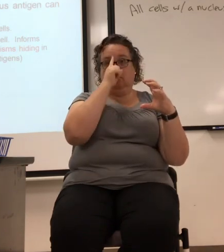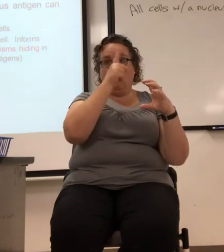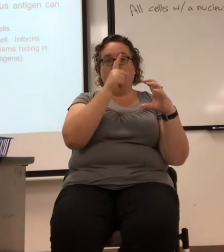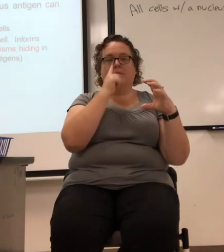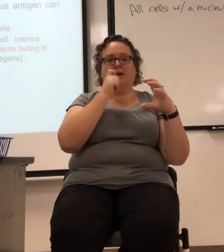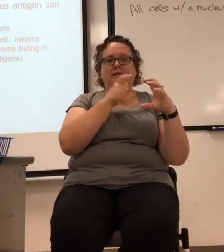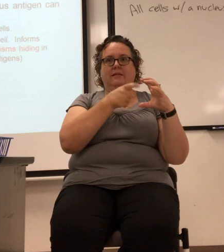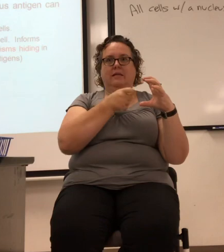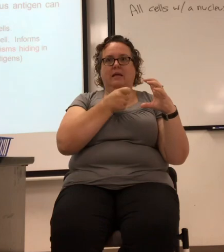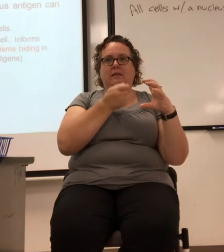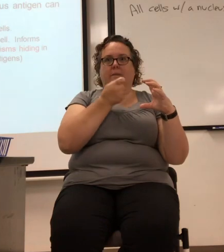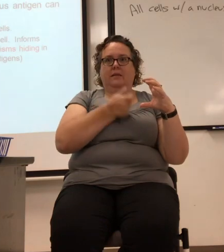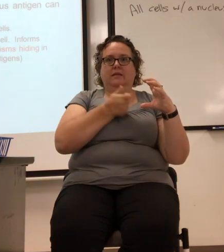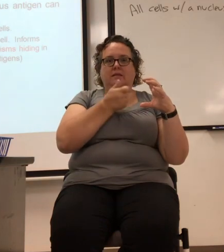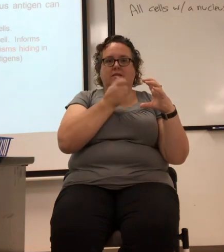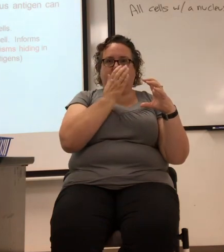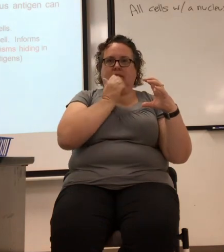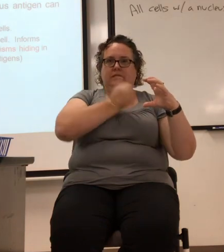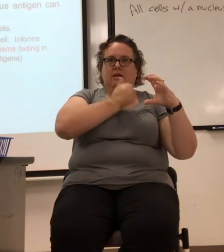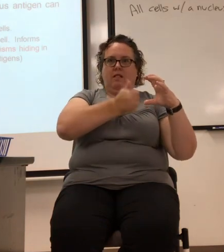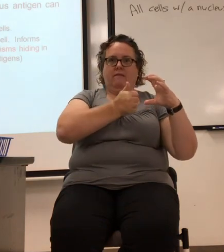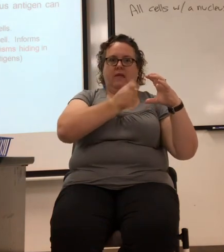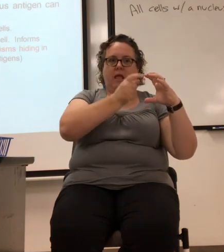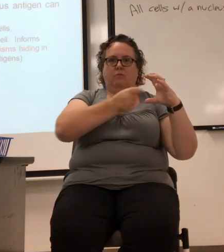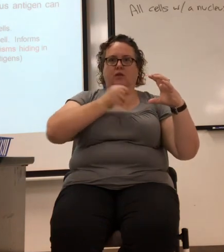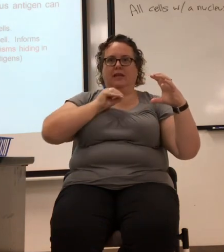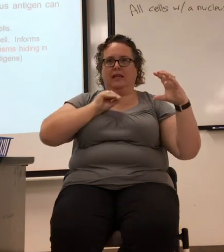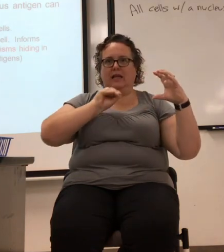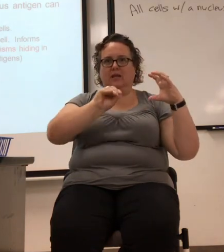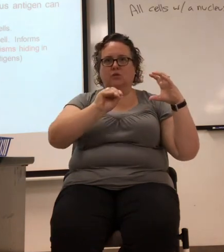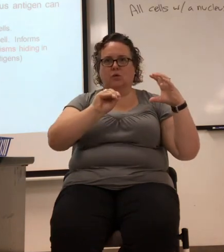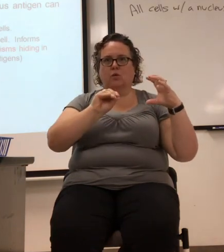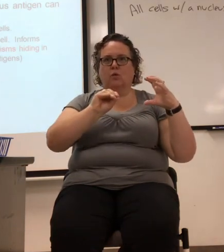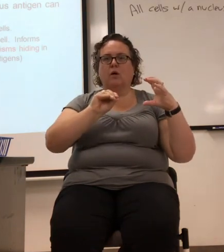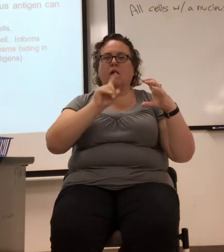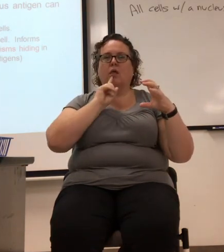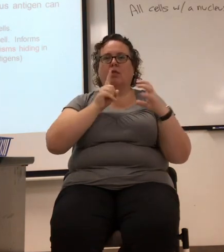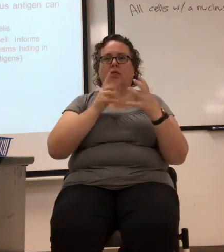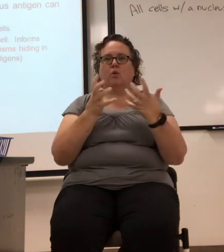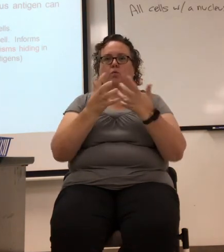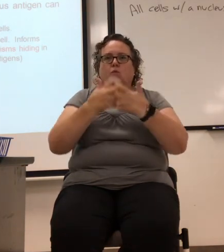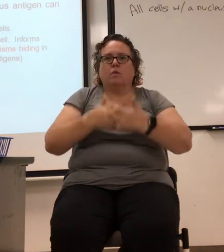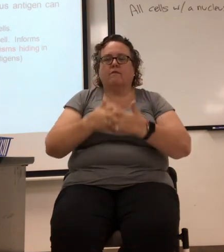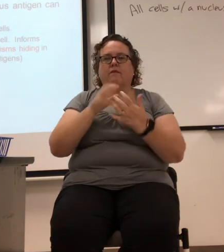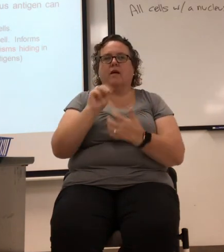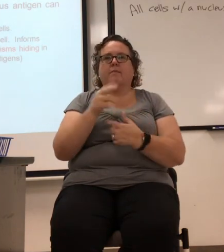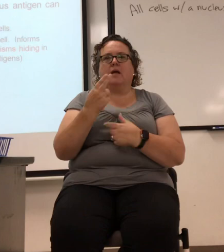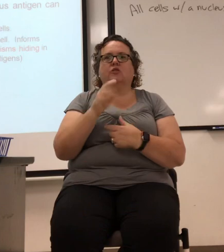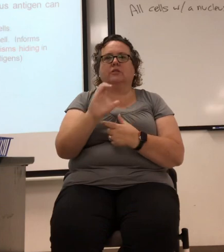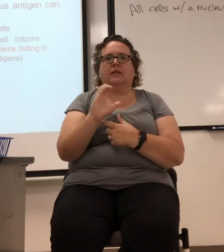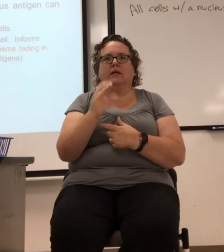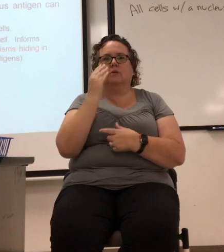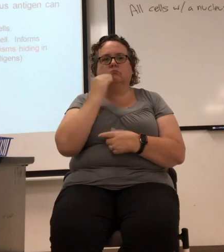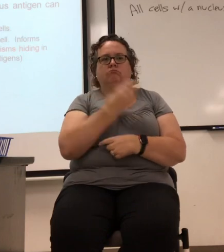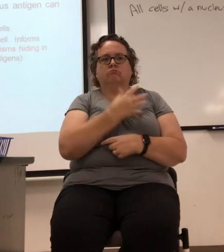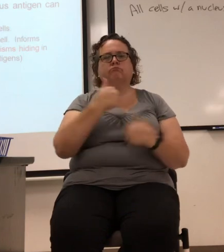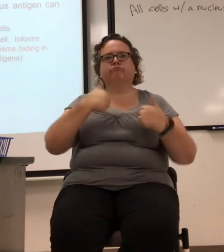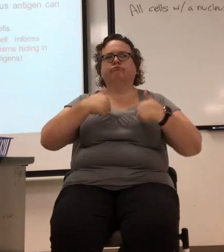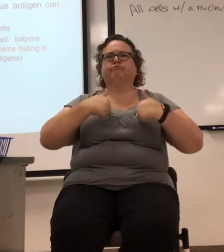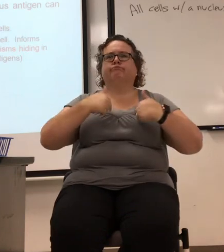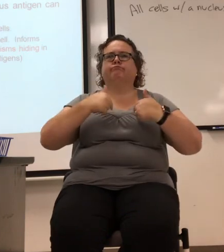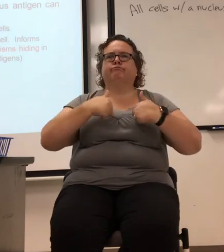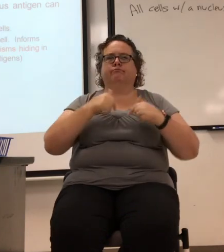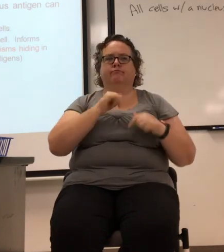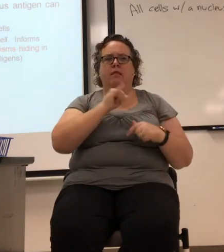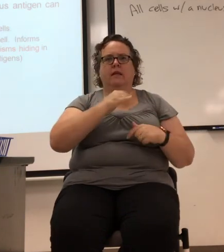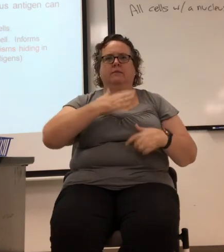itself and then putting it in the groove of the MHC. And that's what you're showing